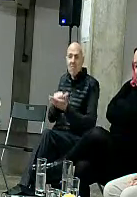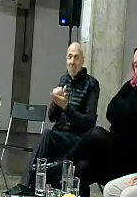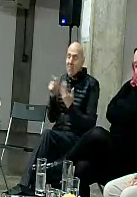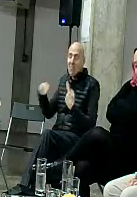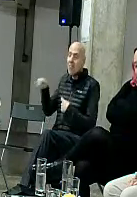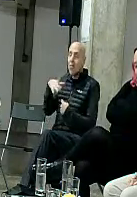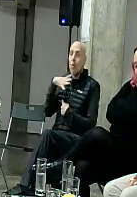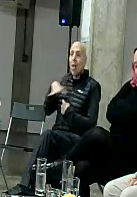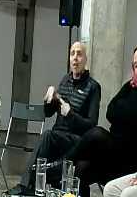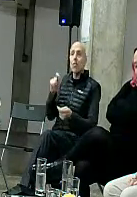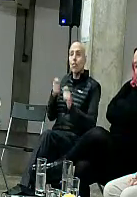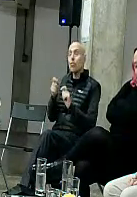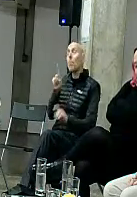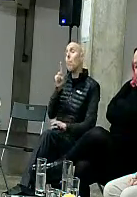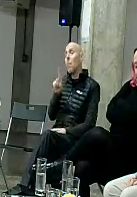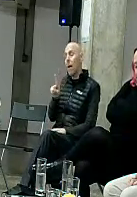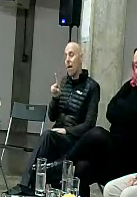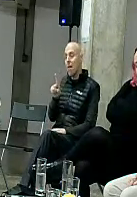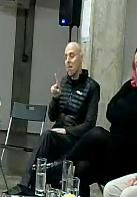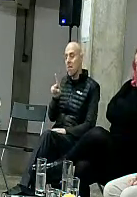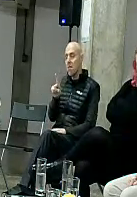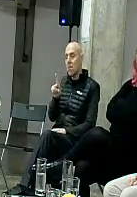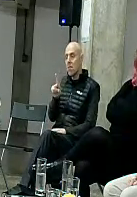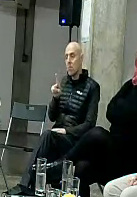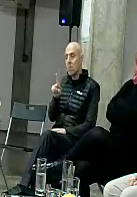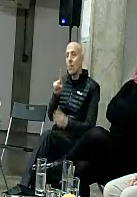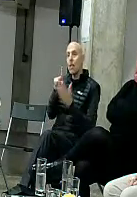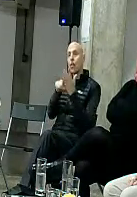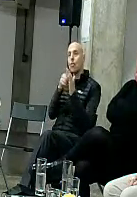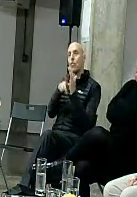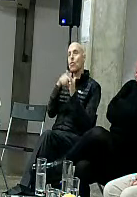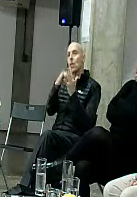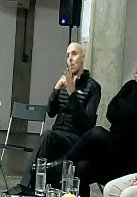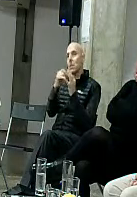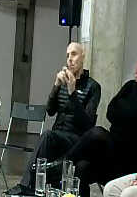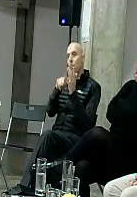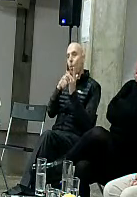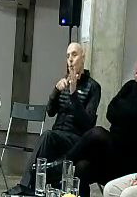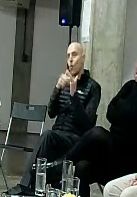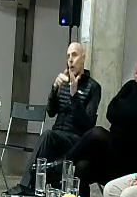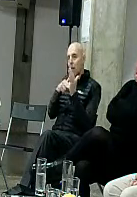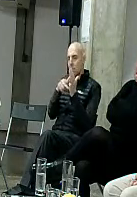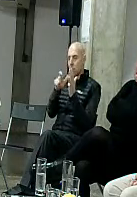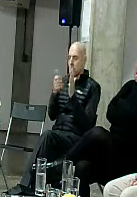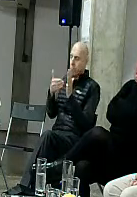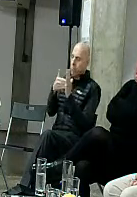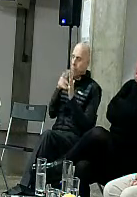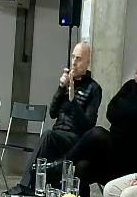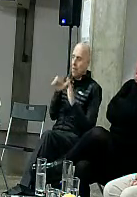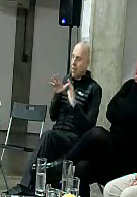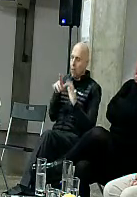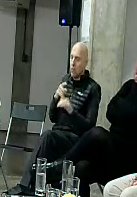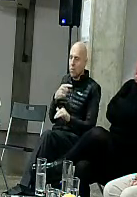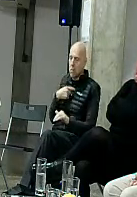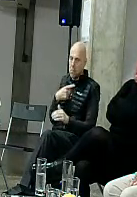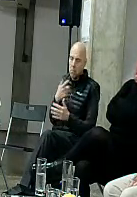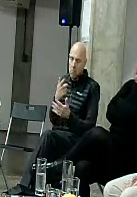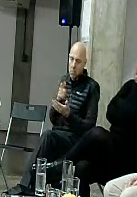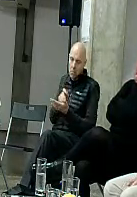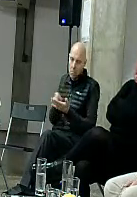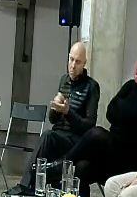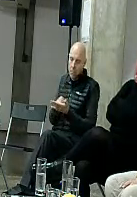change. But James Baldwin, another favorite writer,